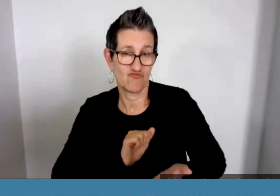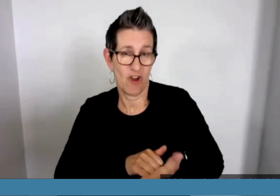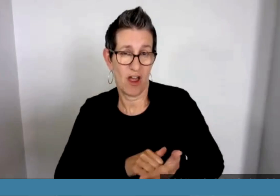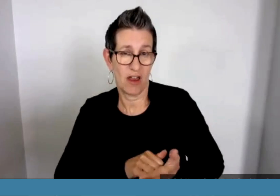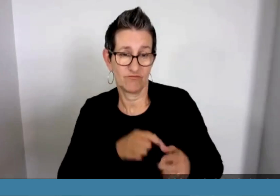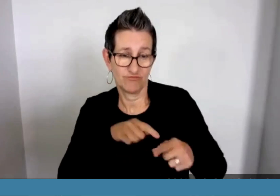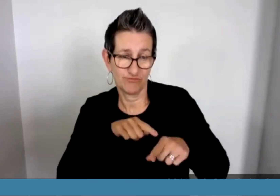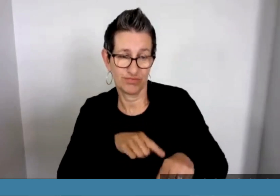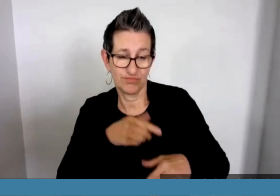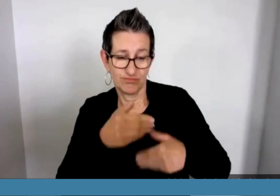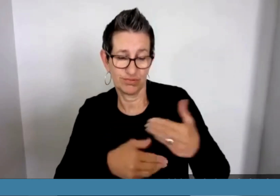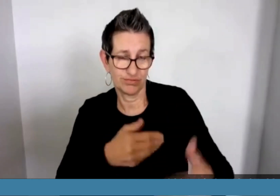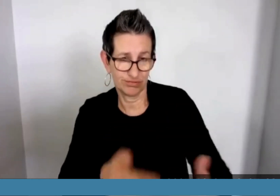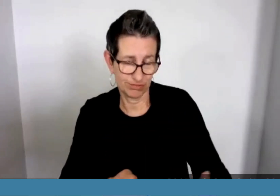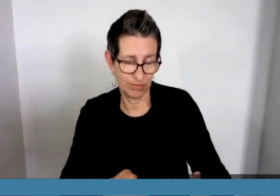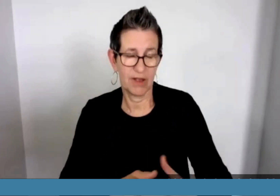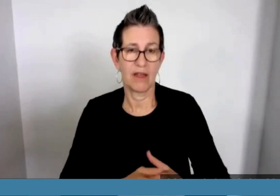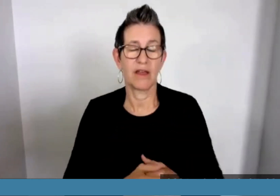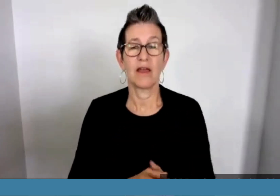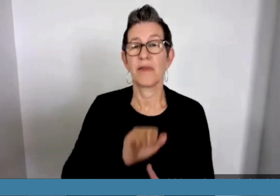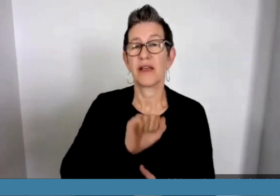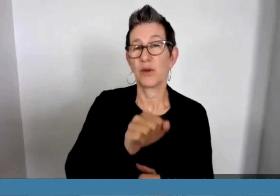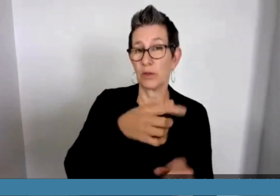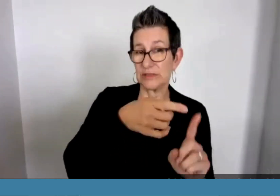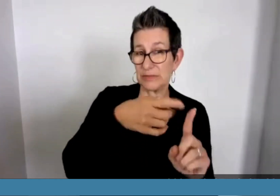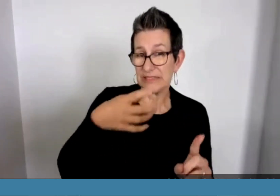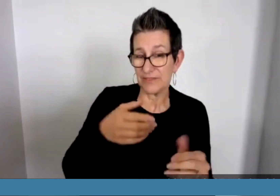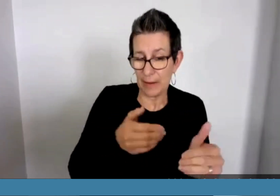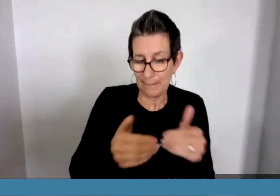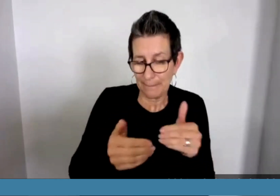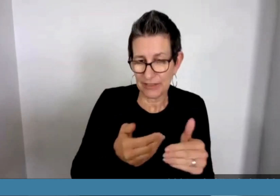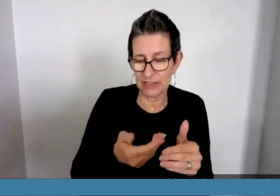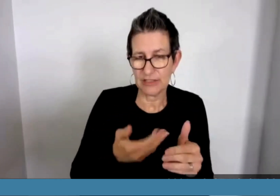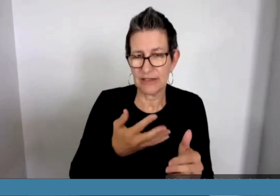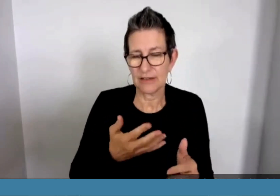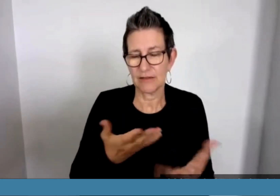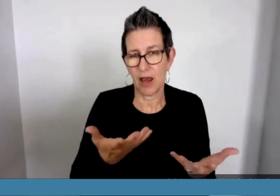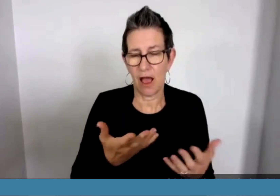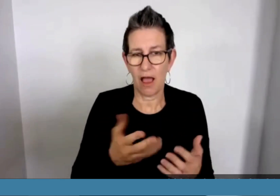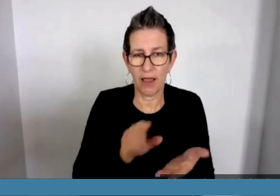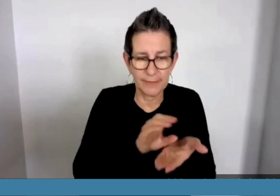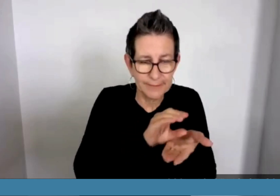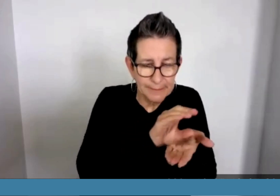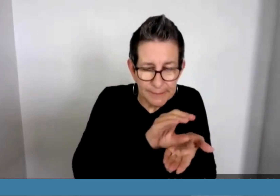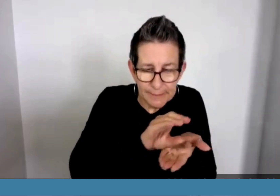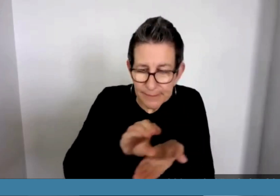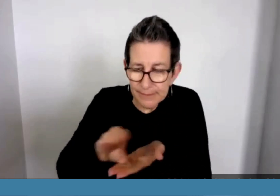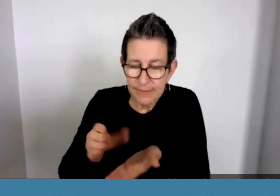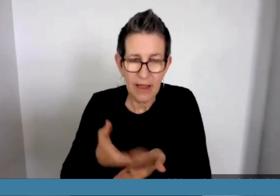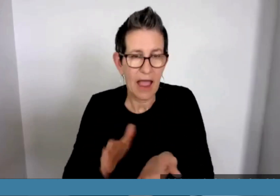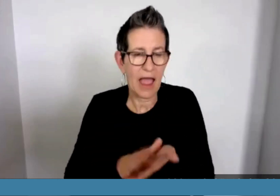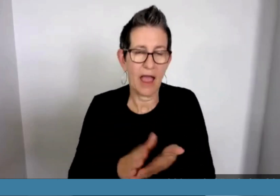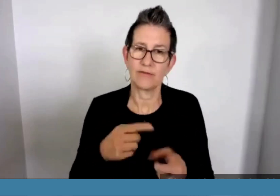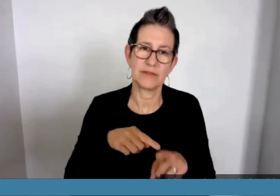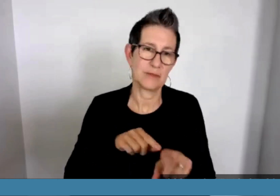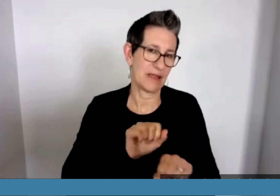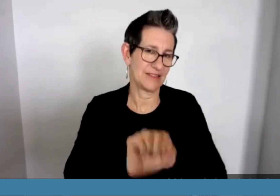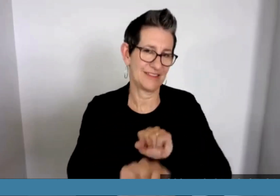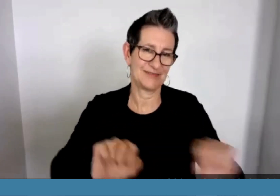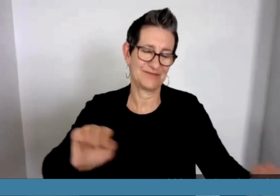your specific budget breakdown, it would look different even just across opportunities, because some